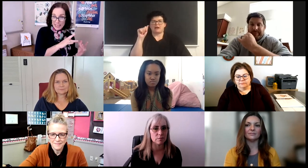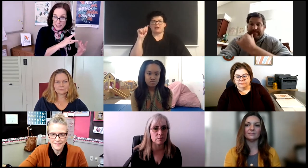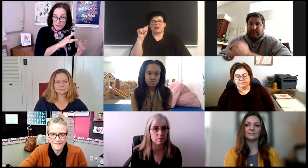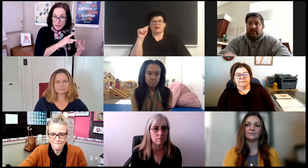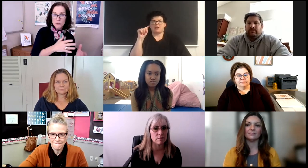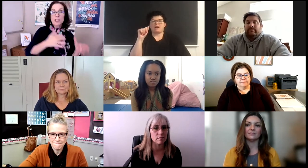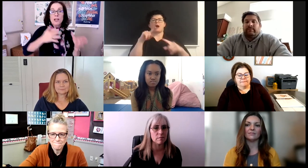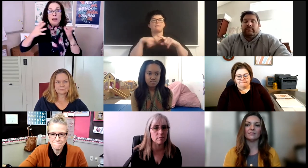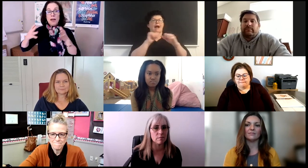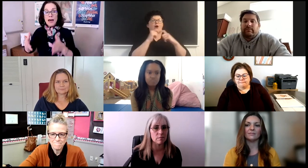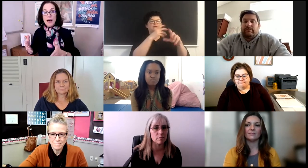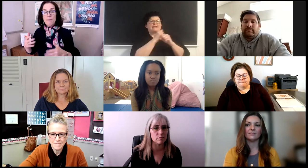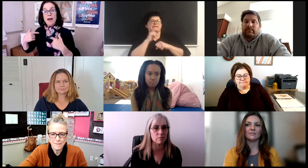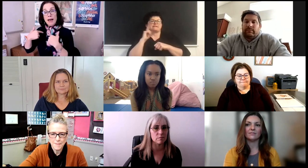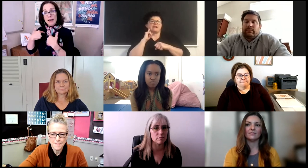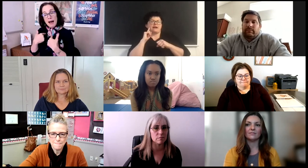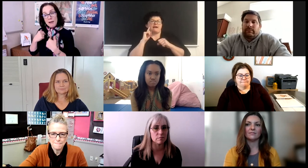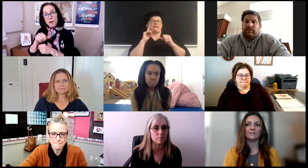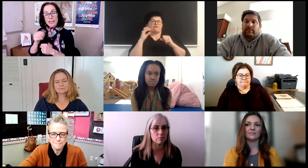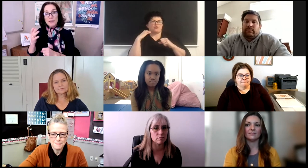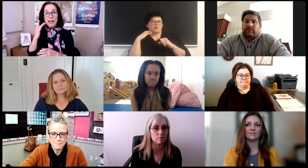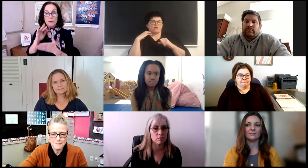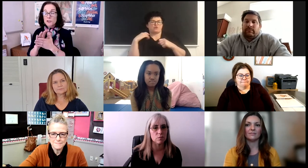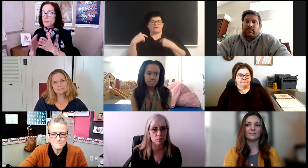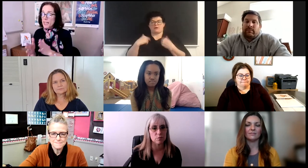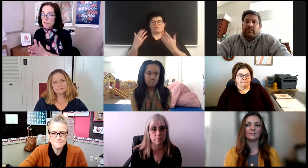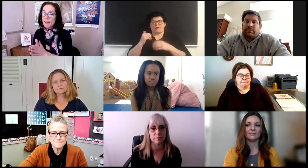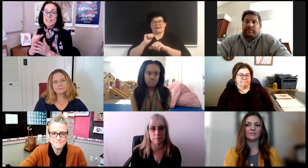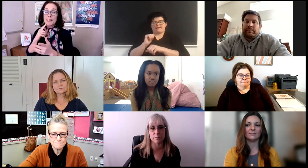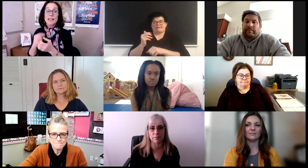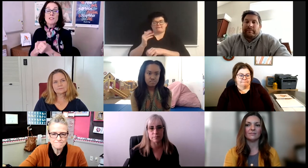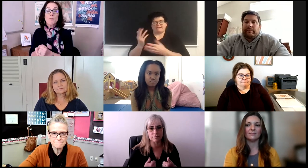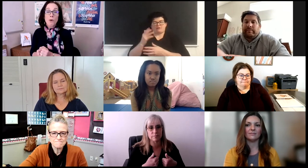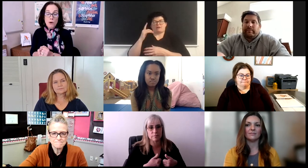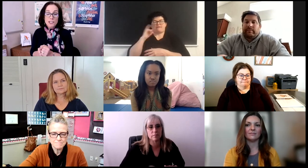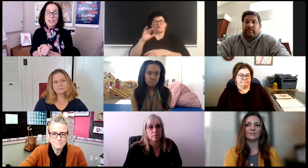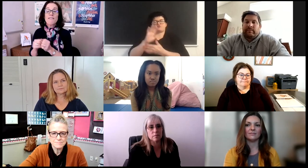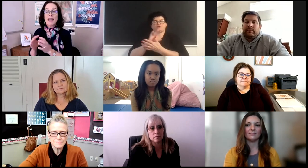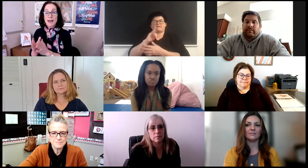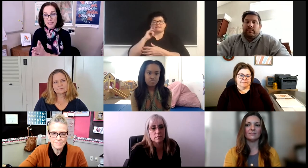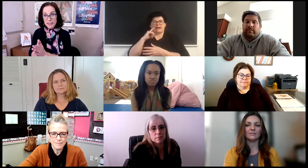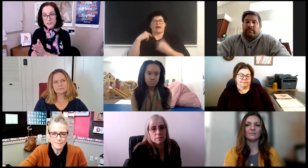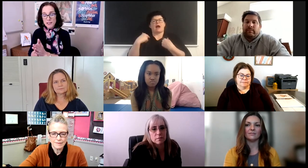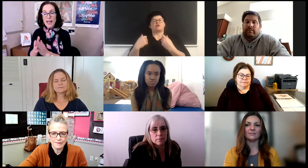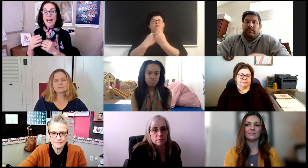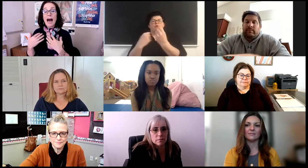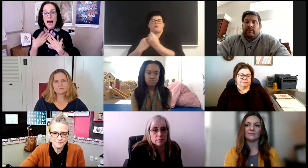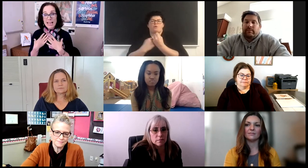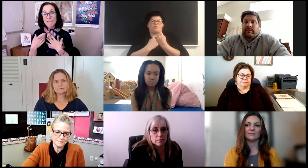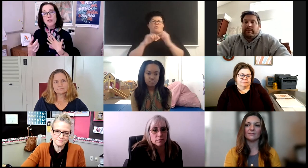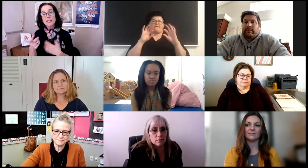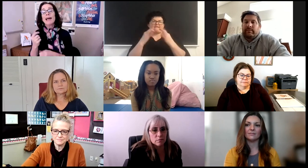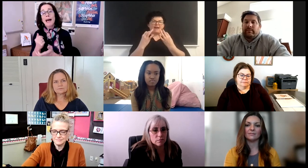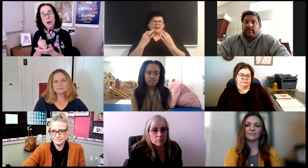about getting a deaf coach. I work here at the California School of the Deaf. Like I said, I support families.